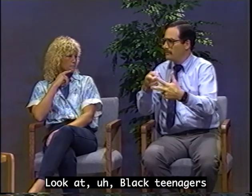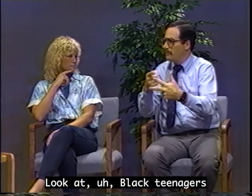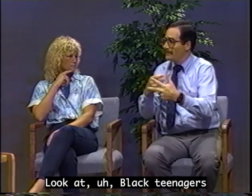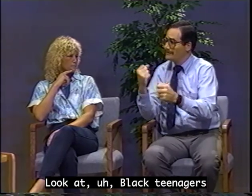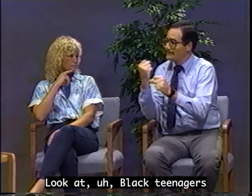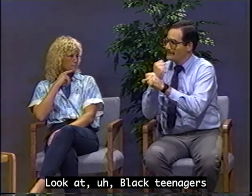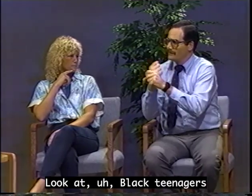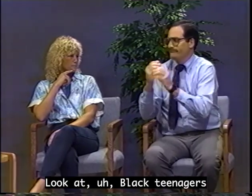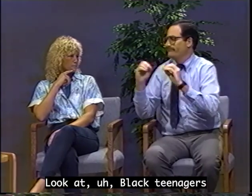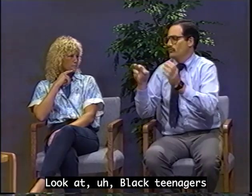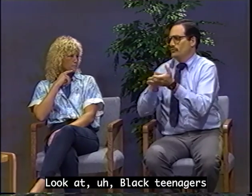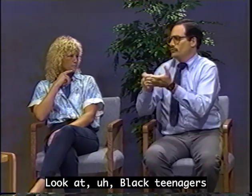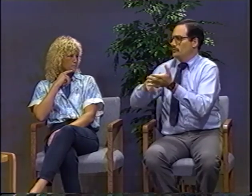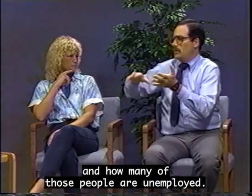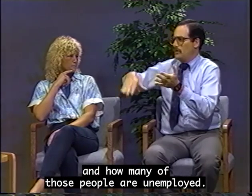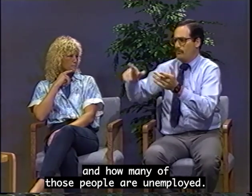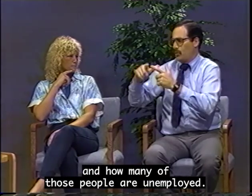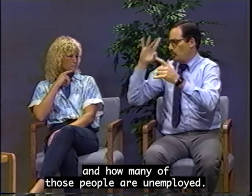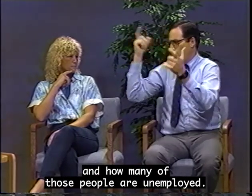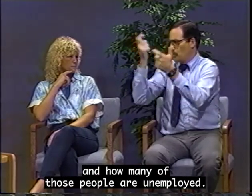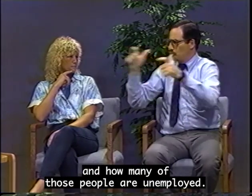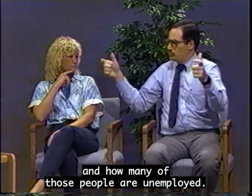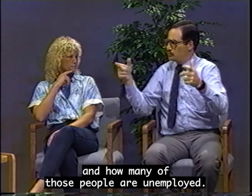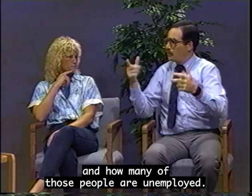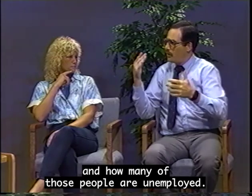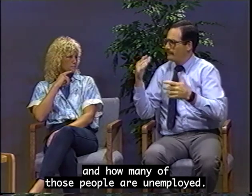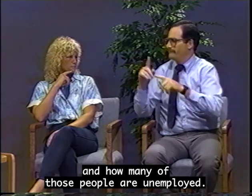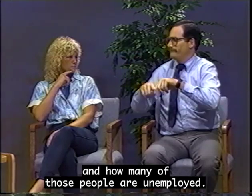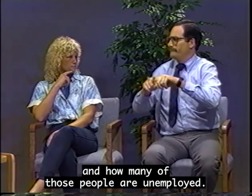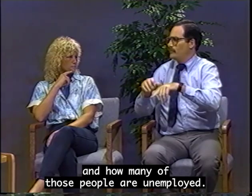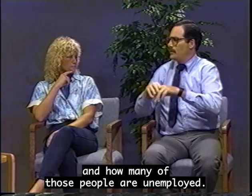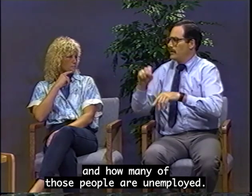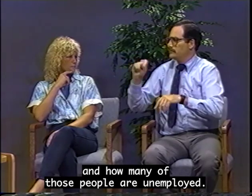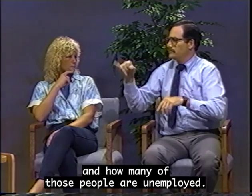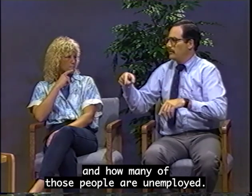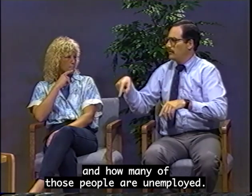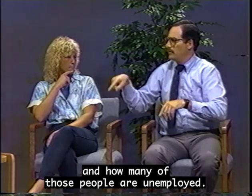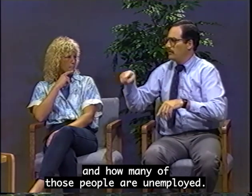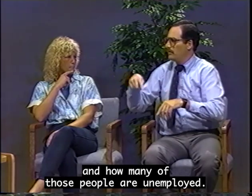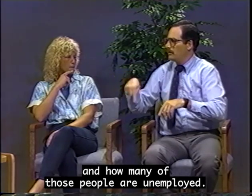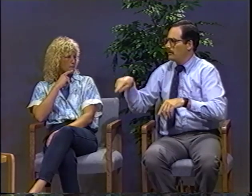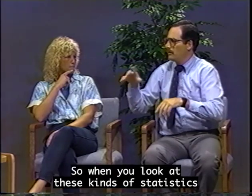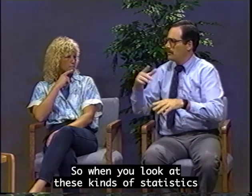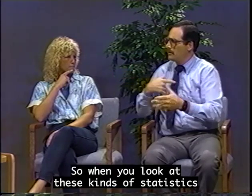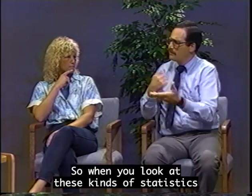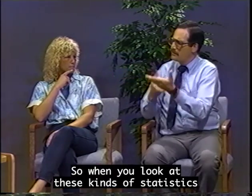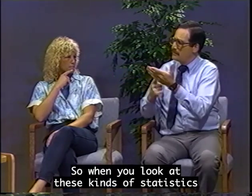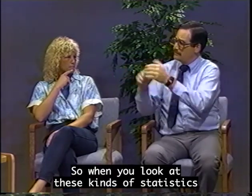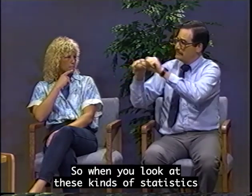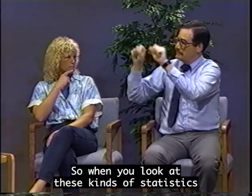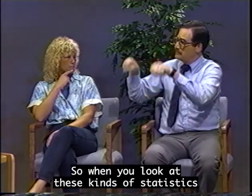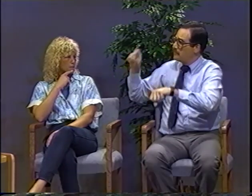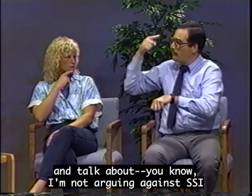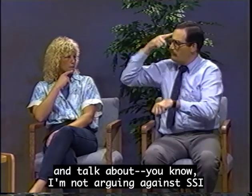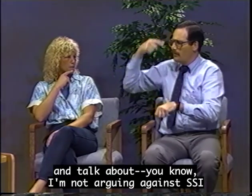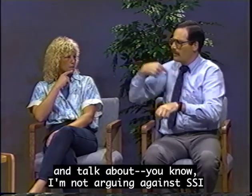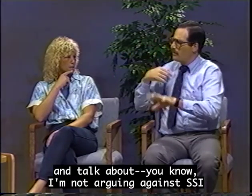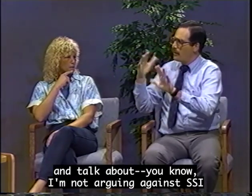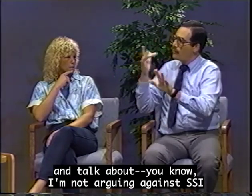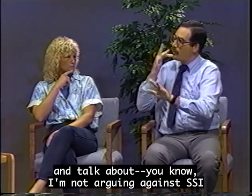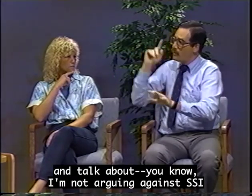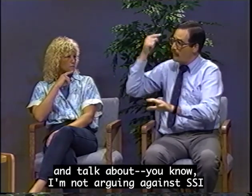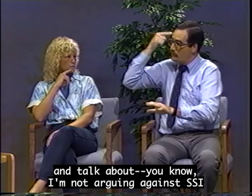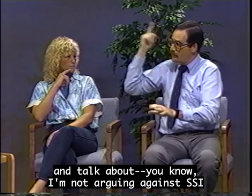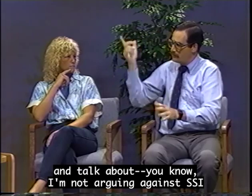at black teenagers and how many of those people are unemployed. So when you look at these kinds of statistics and